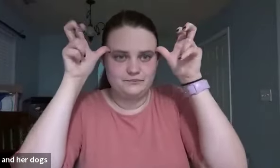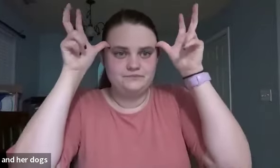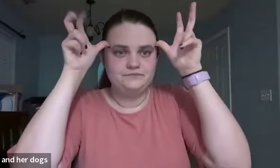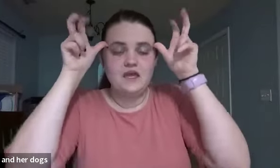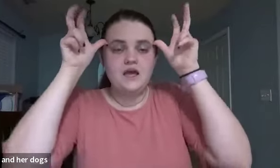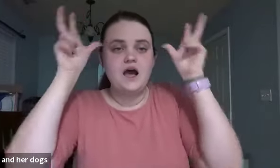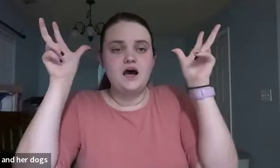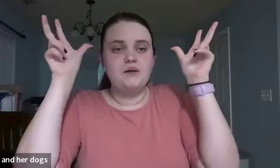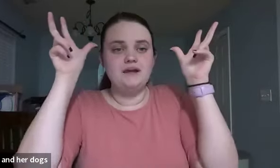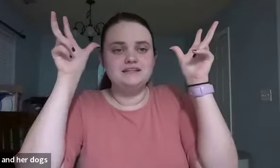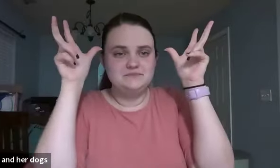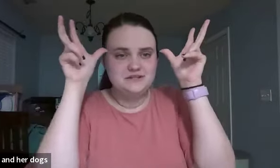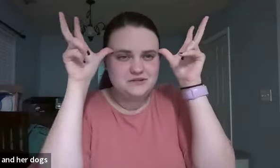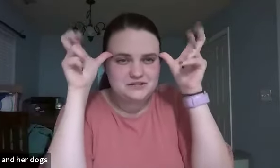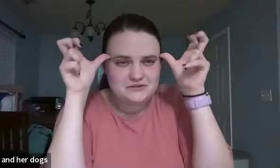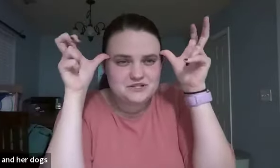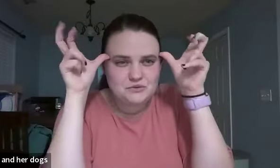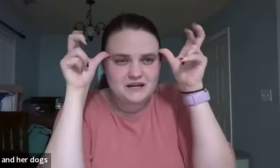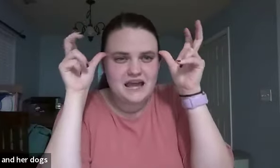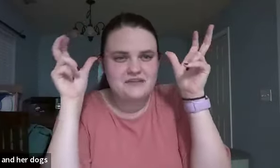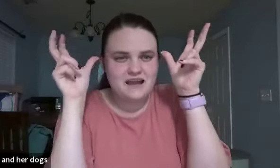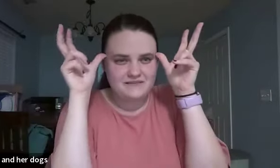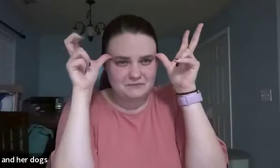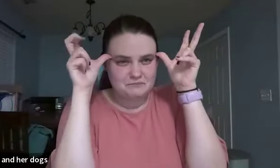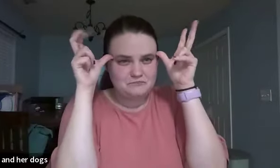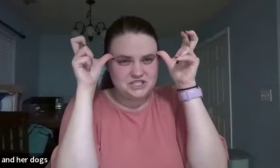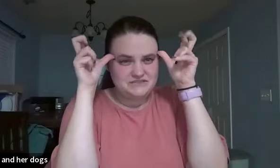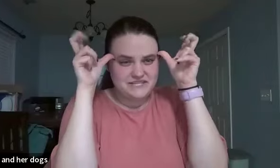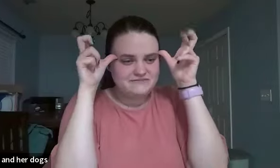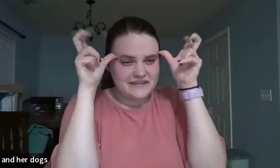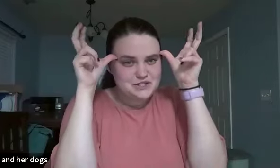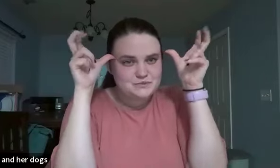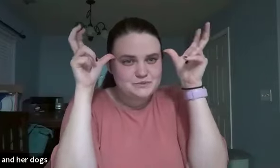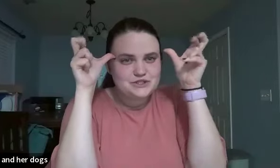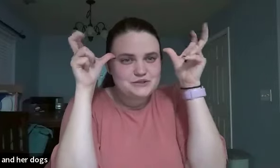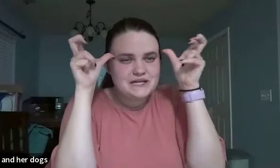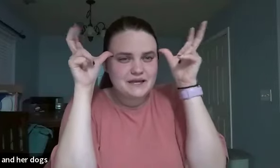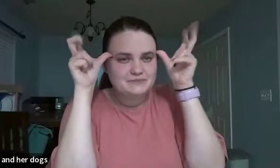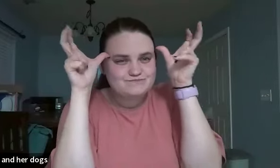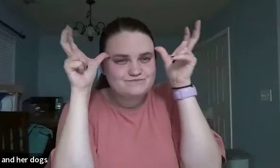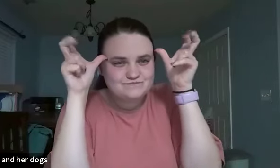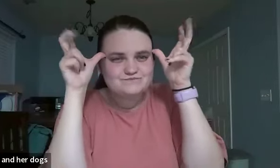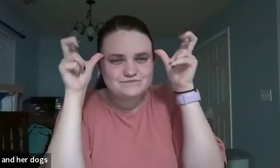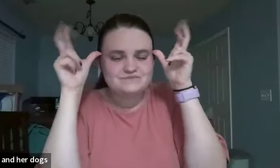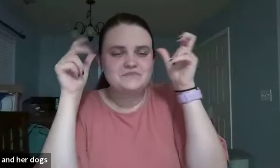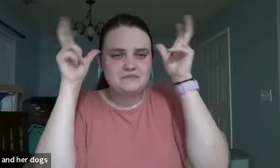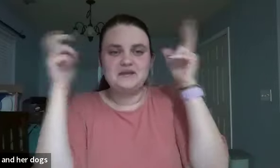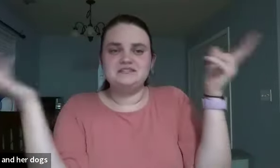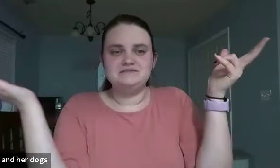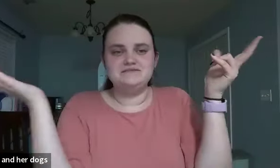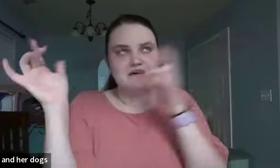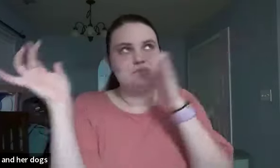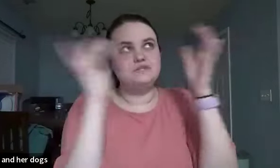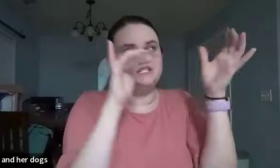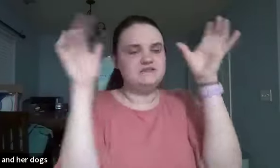Devil. Typically when you do this, you wanna have that kind of like mischievous face when you're doing it, like, because devil,